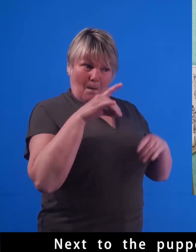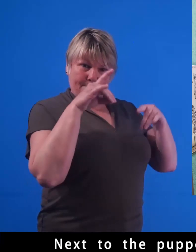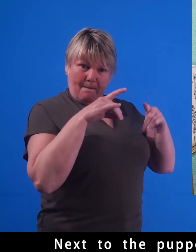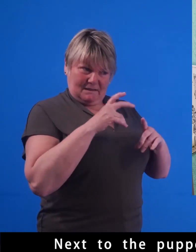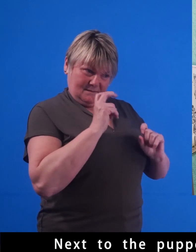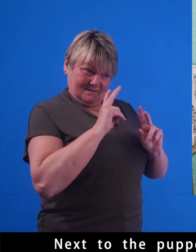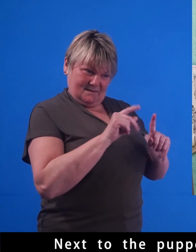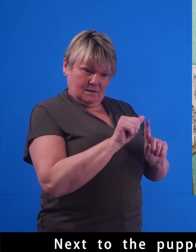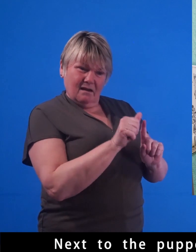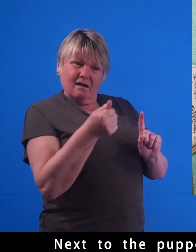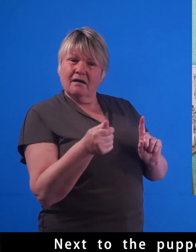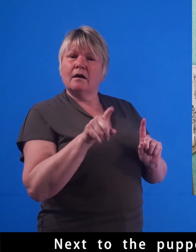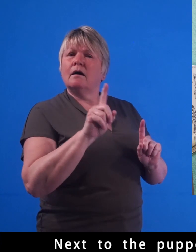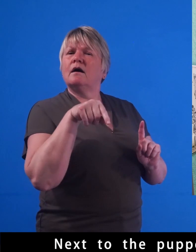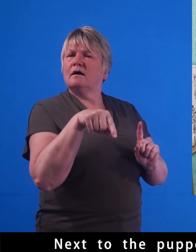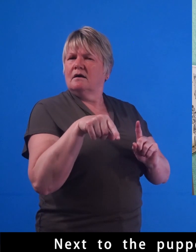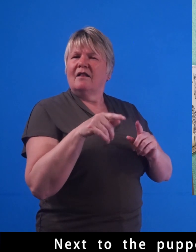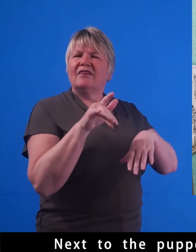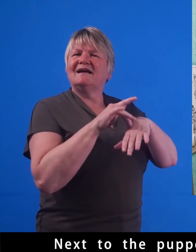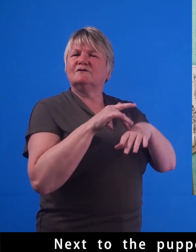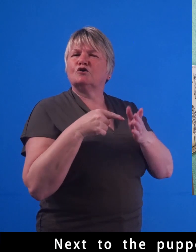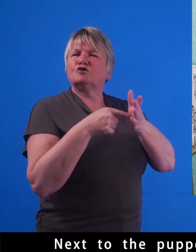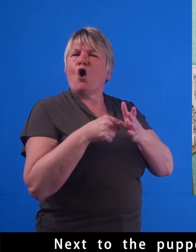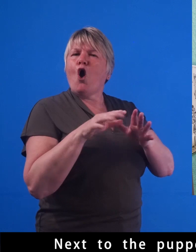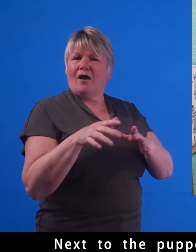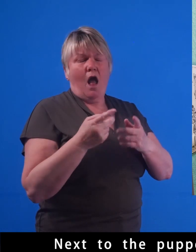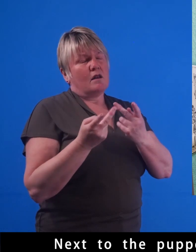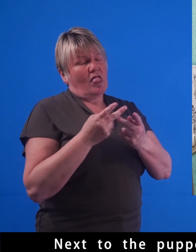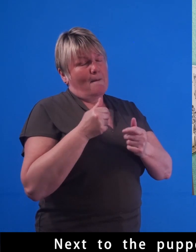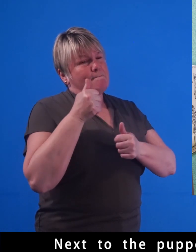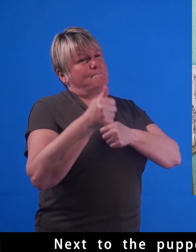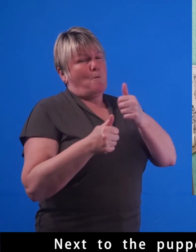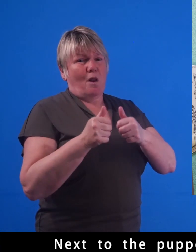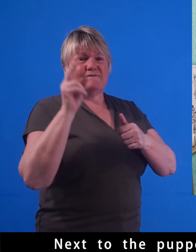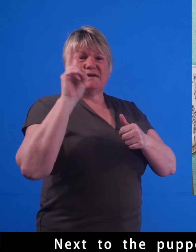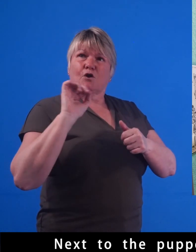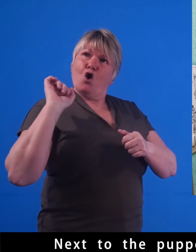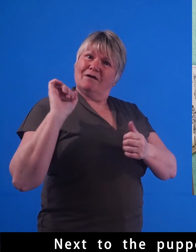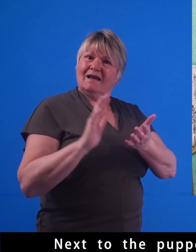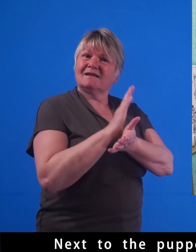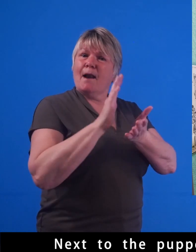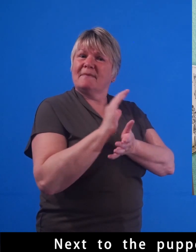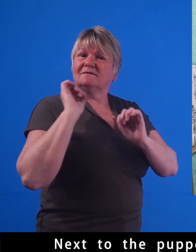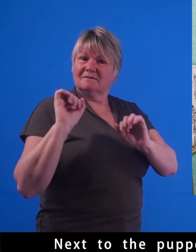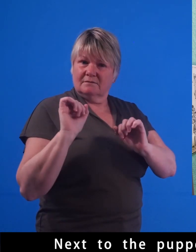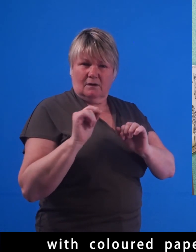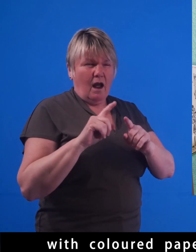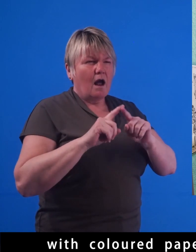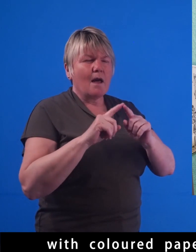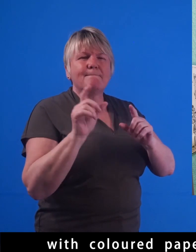Next to the puppets are several toy theatres, another popular Victorian entertainment,